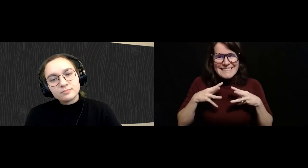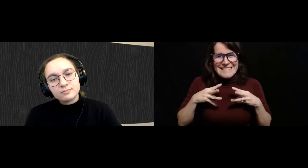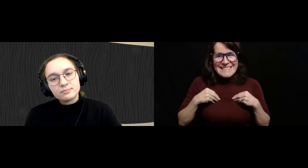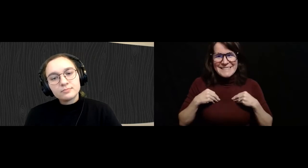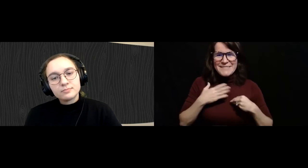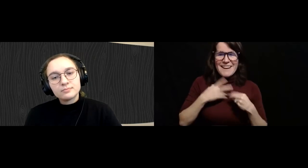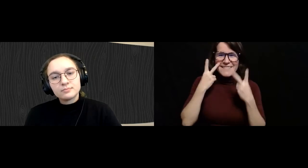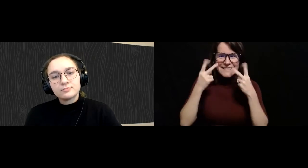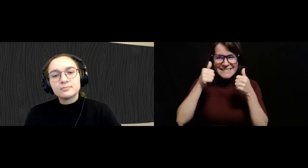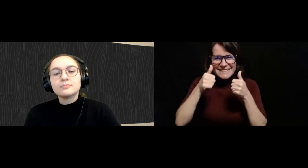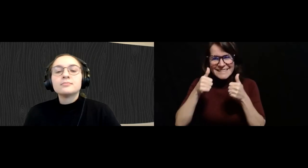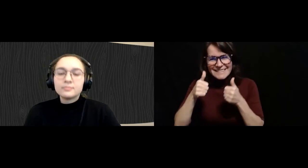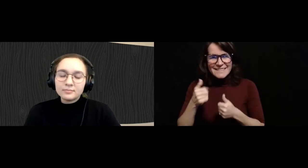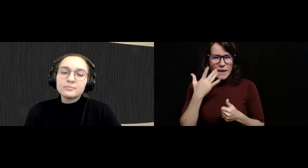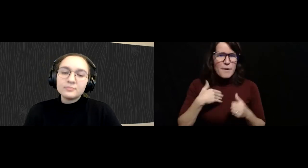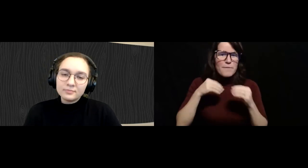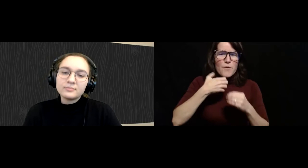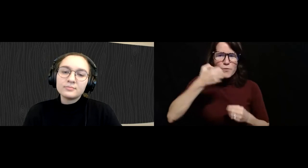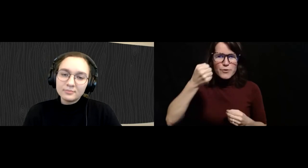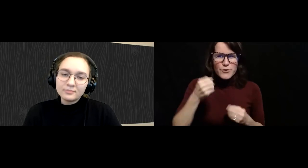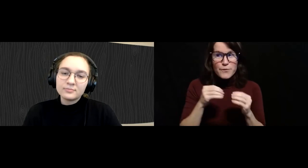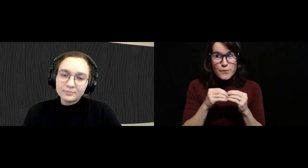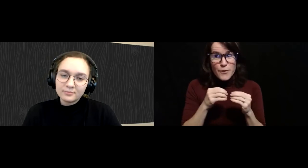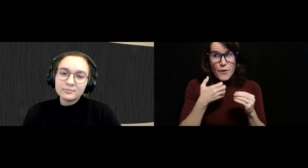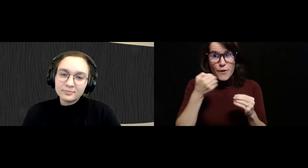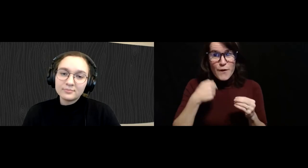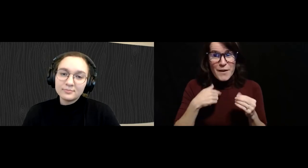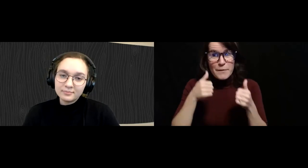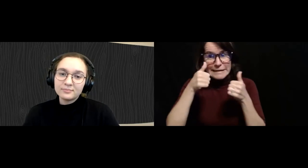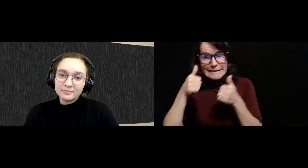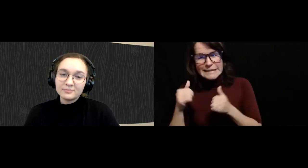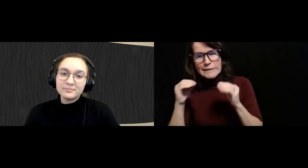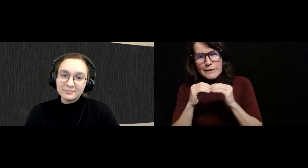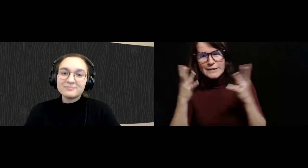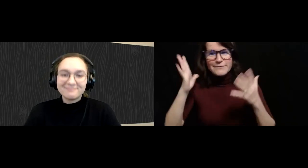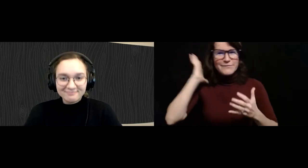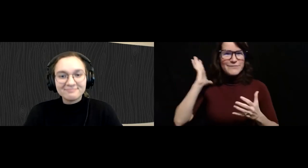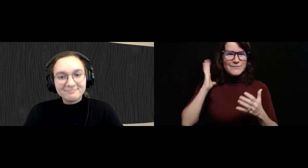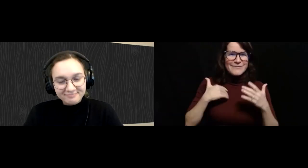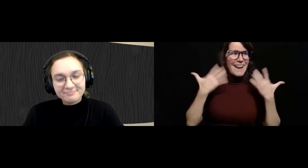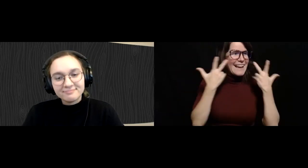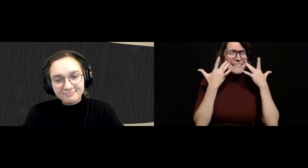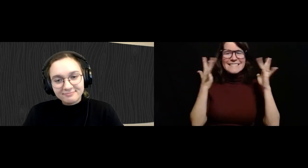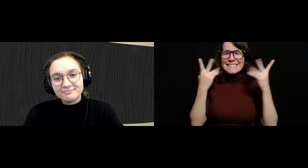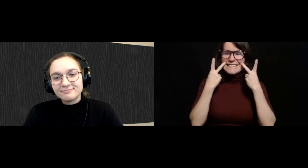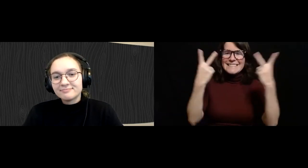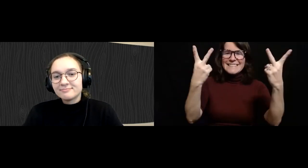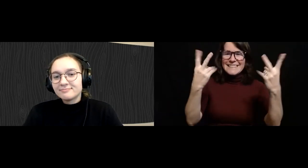be independent. And I have to, you know, accept the fact that as I get older, my vision is decreasing and diminishing less than it